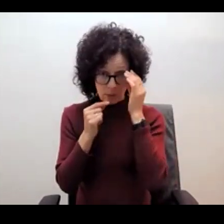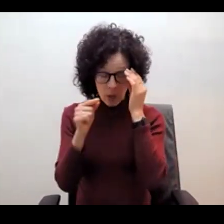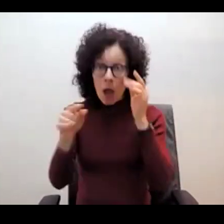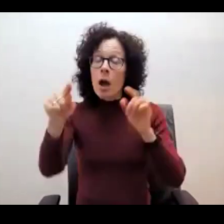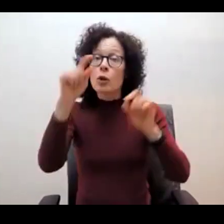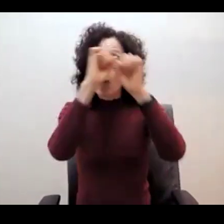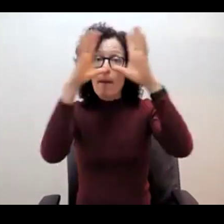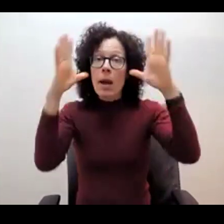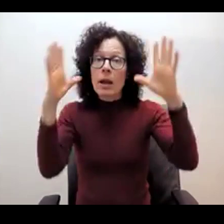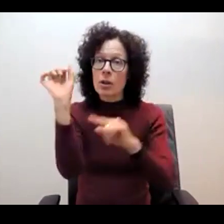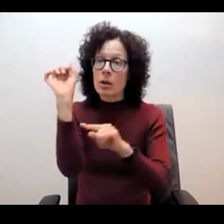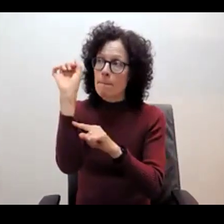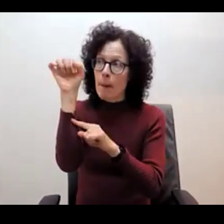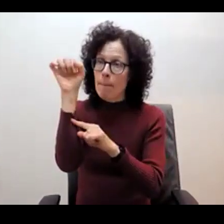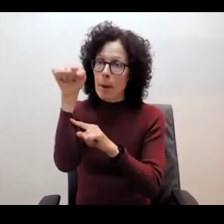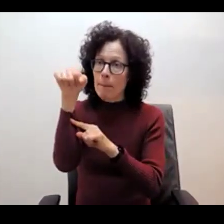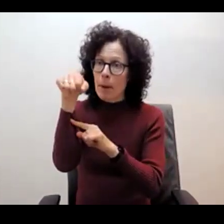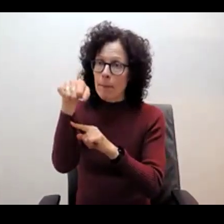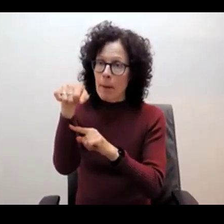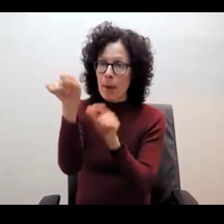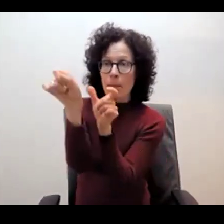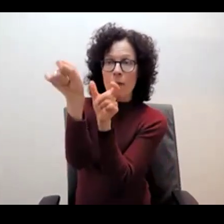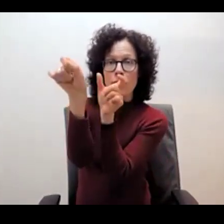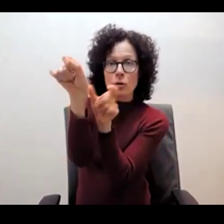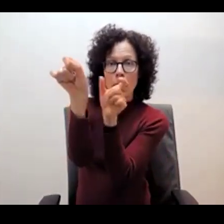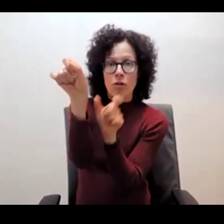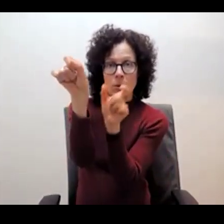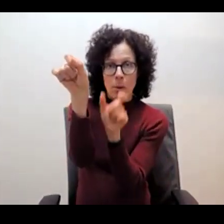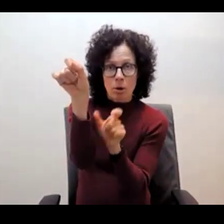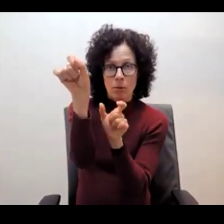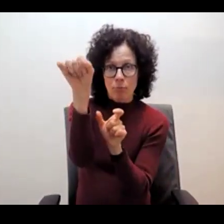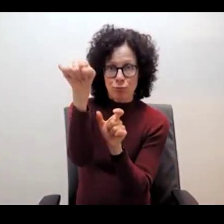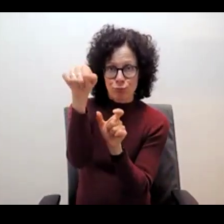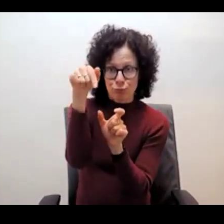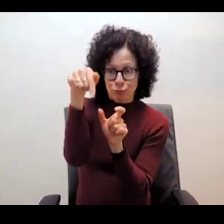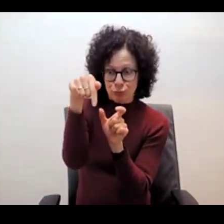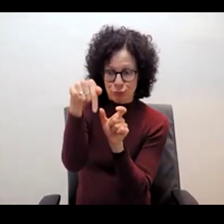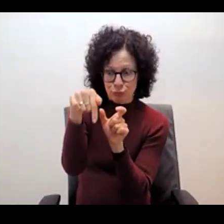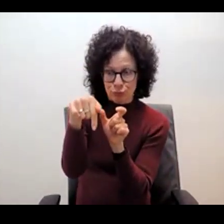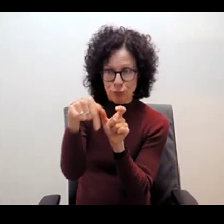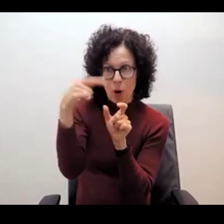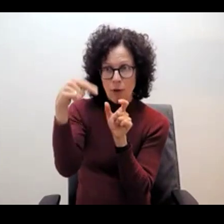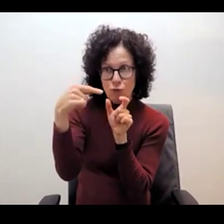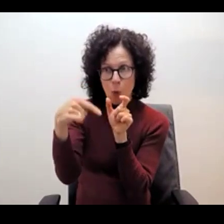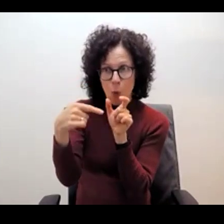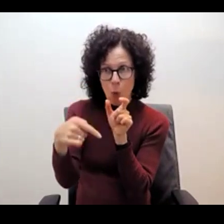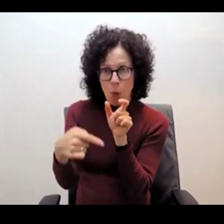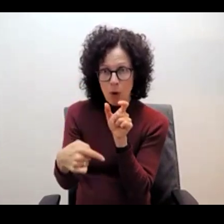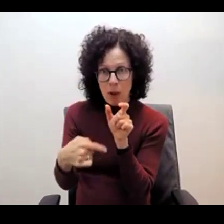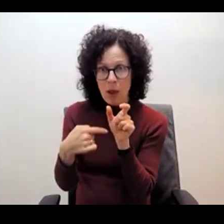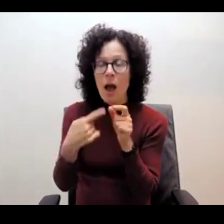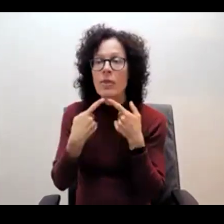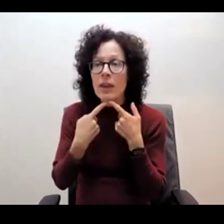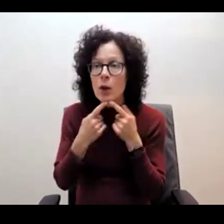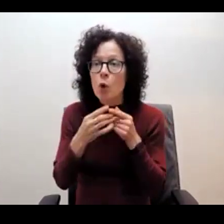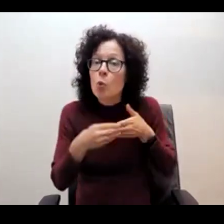rolling down one vertebra at a time. And you're going to lead with the chin upward.